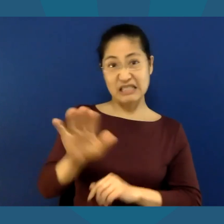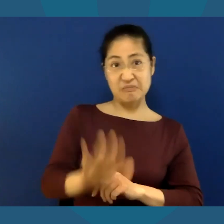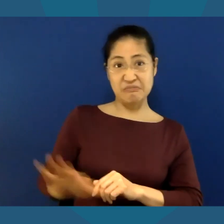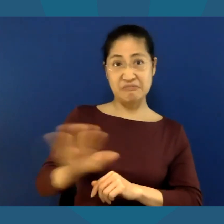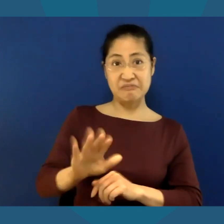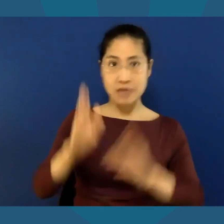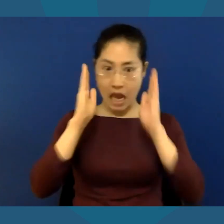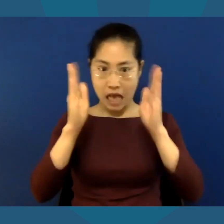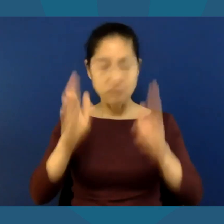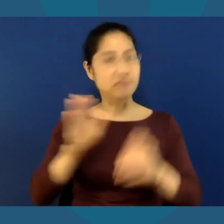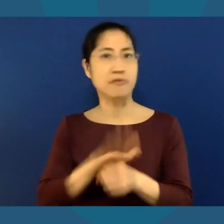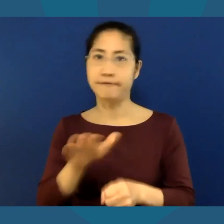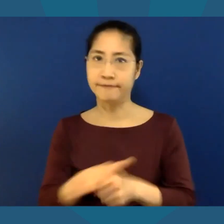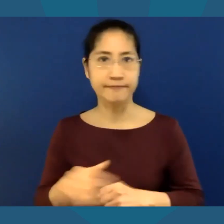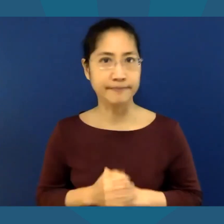to represent.